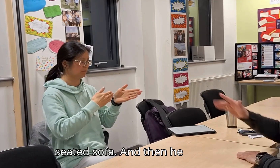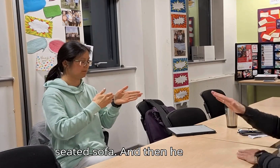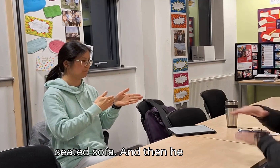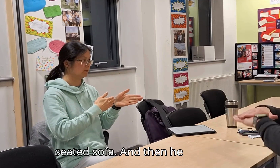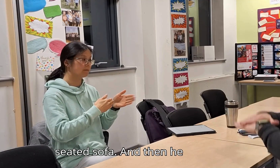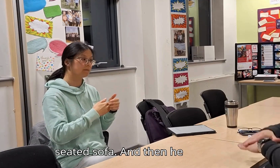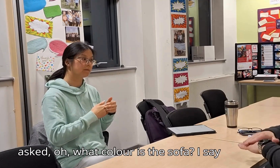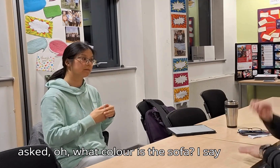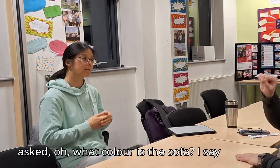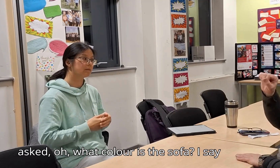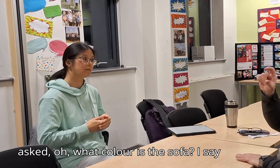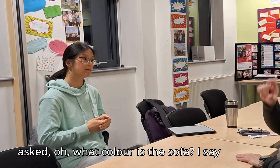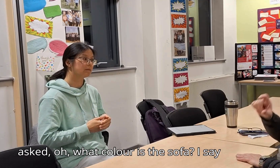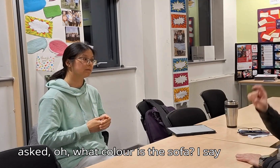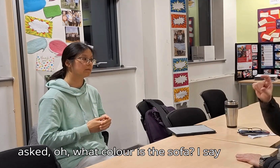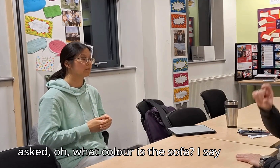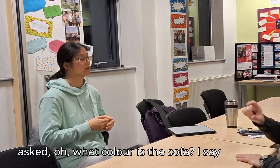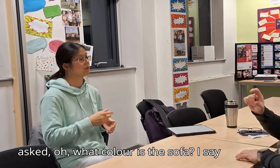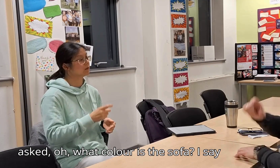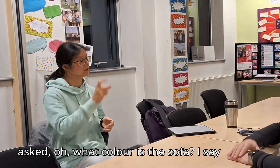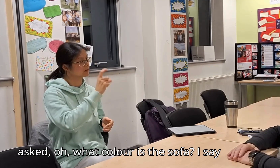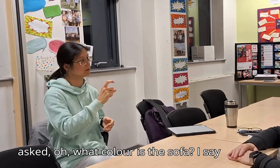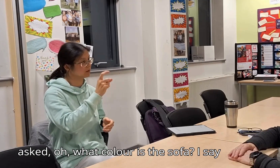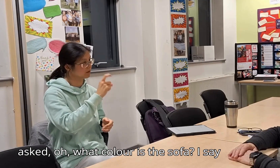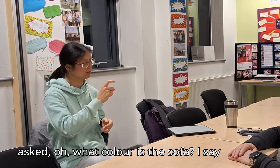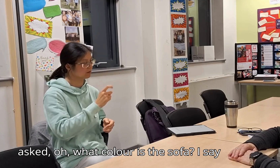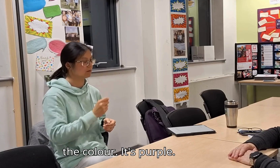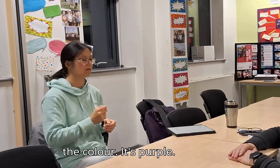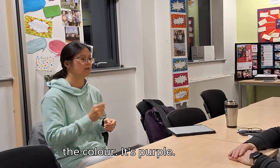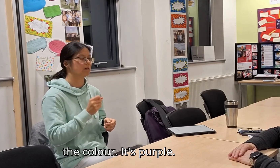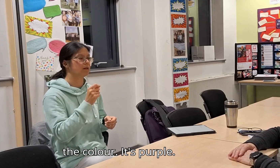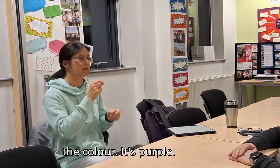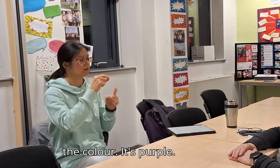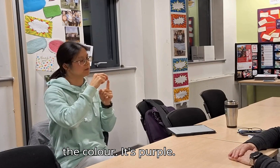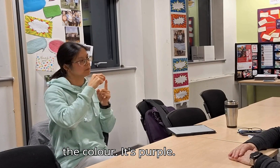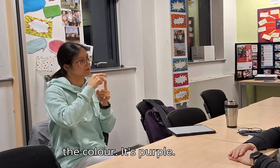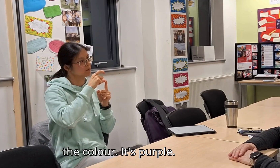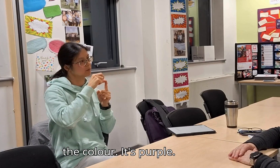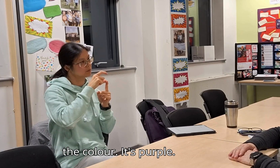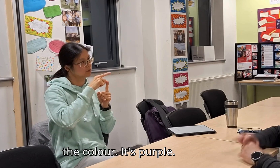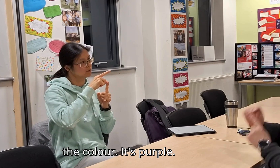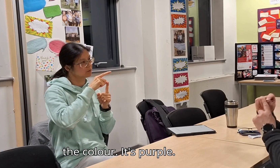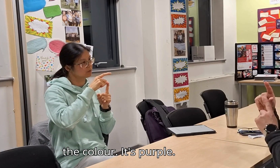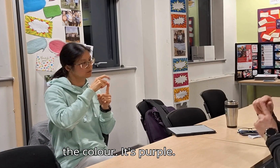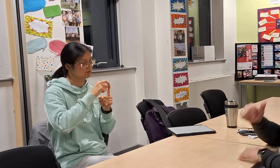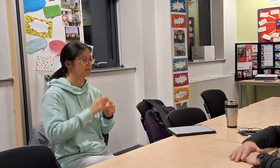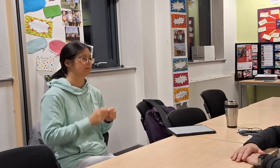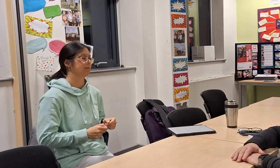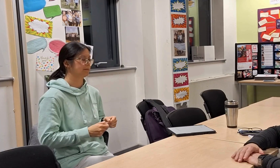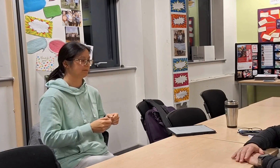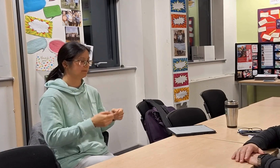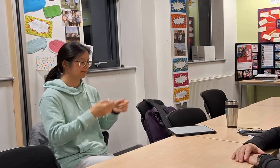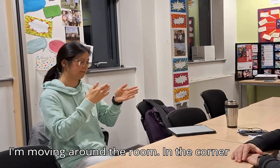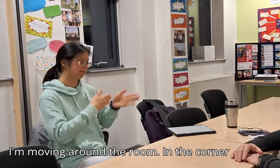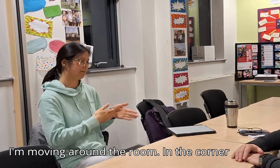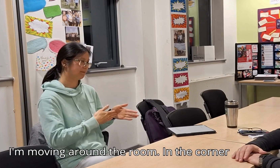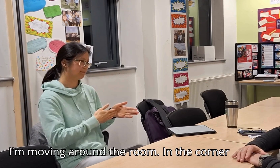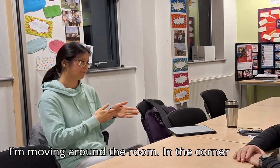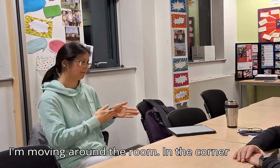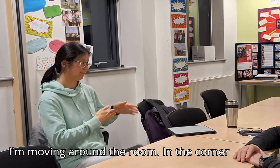And then he asks, oh, what colour is the sofa? I say the colour is purple. And moving round the room in the